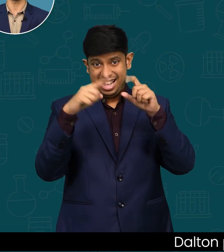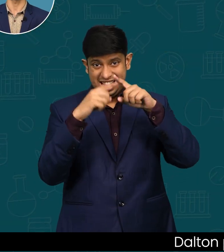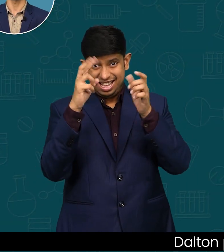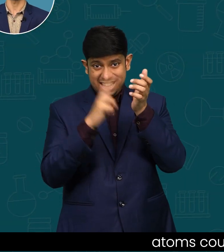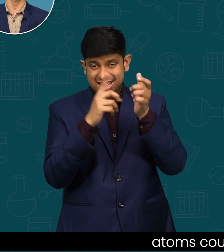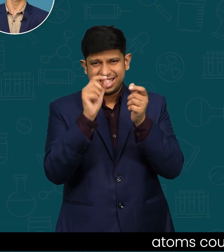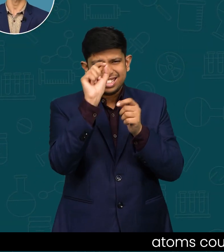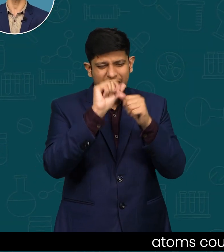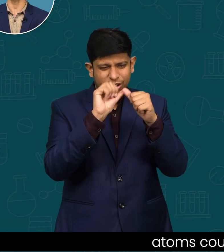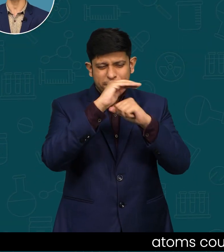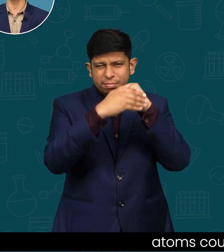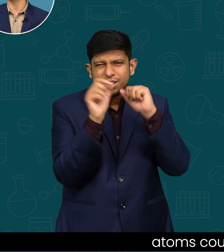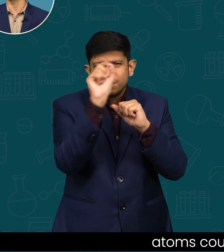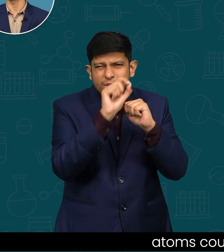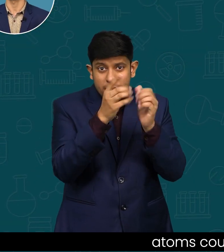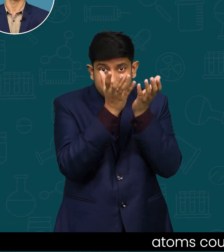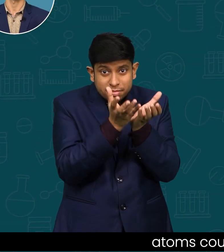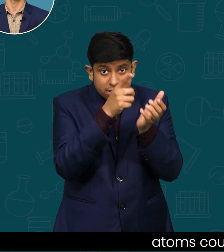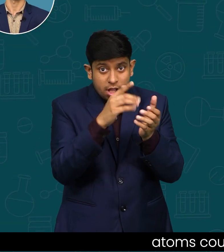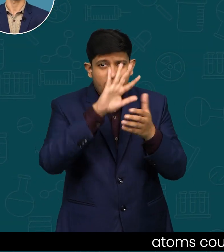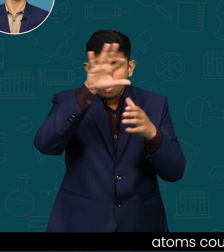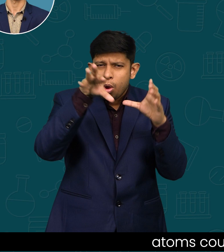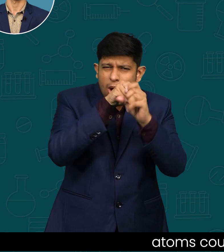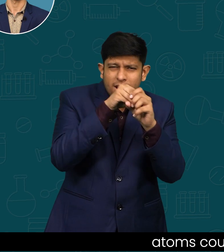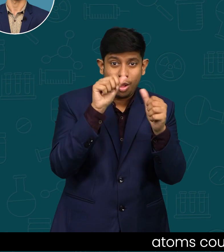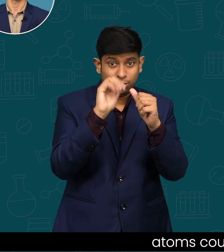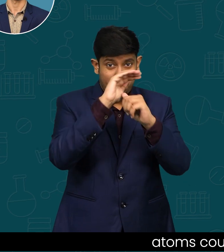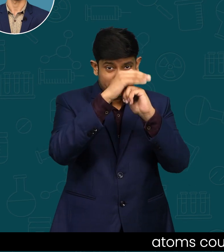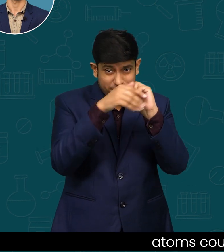proposed that atoms could not be divided.